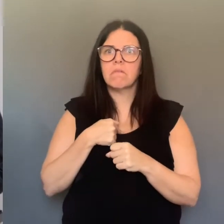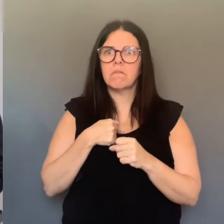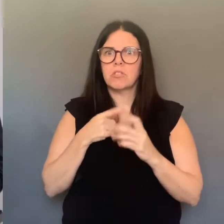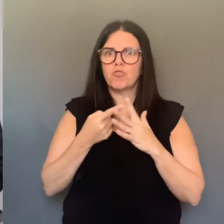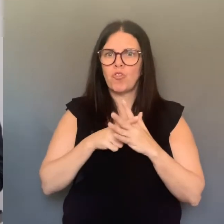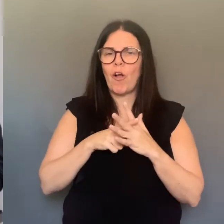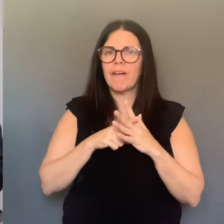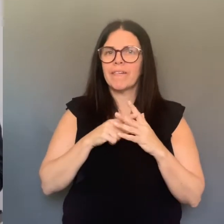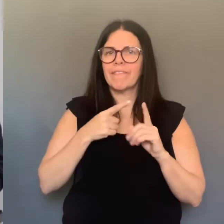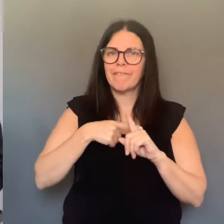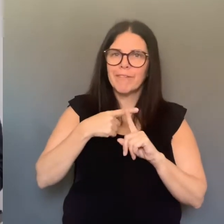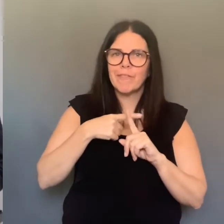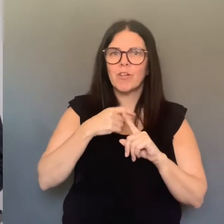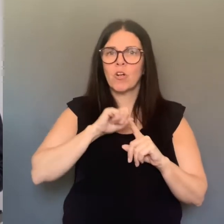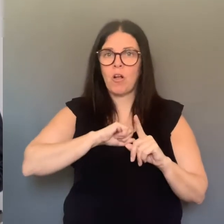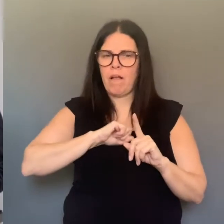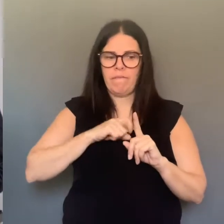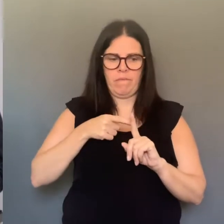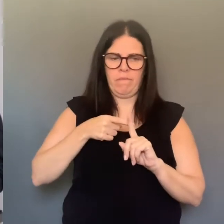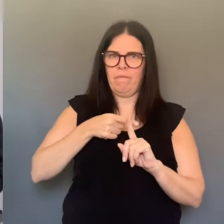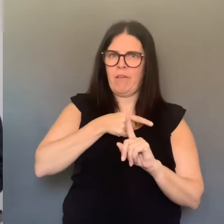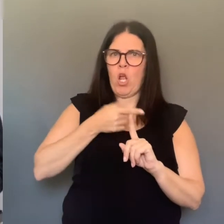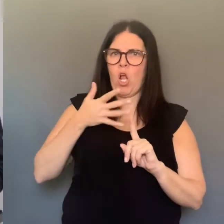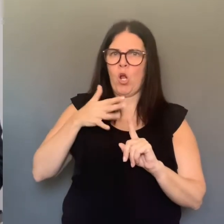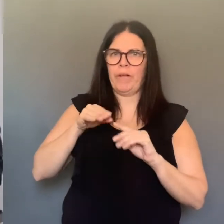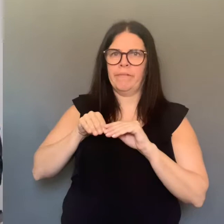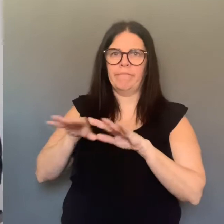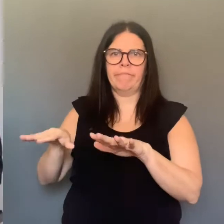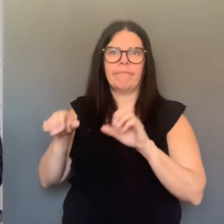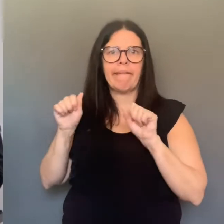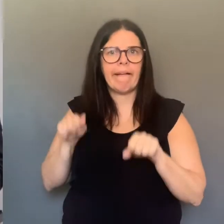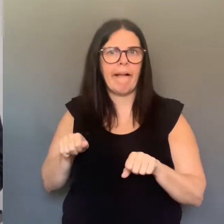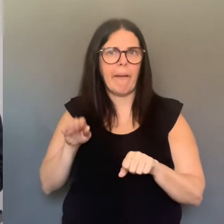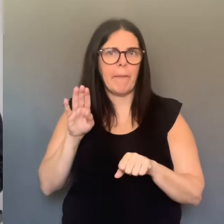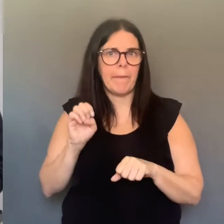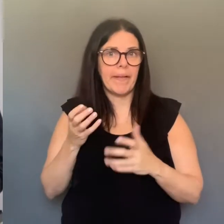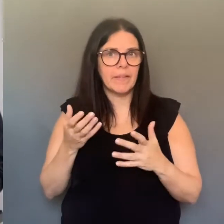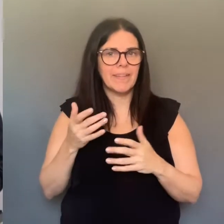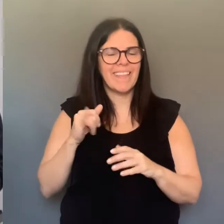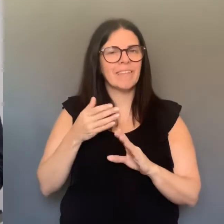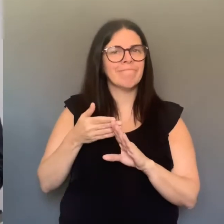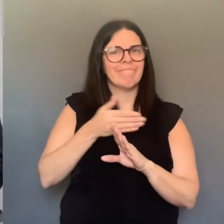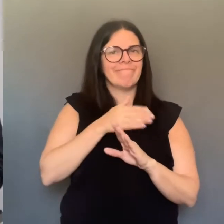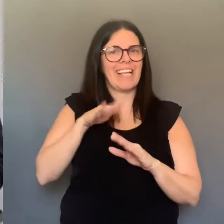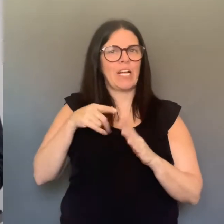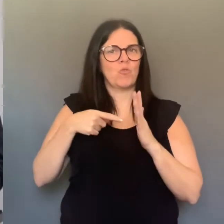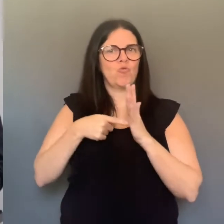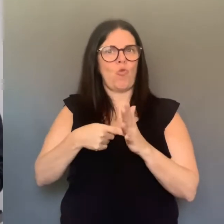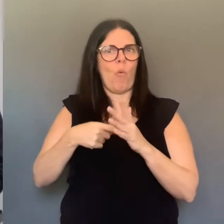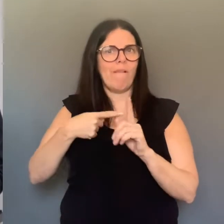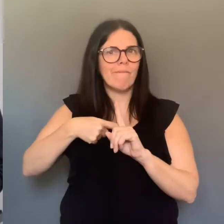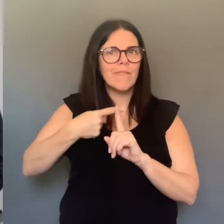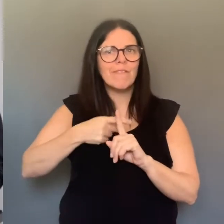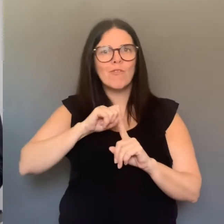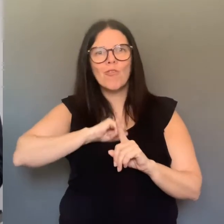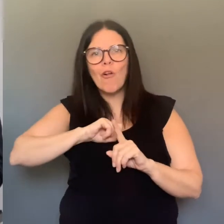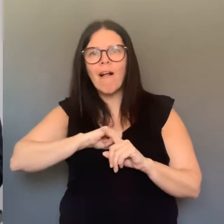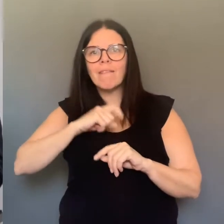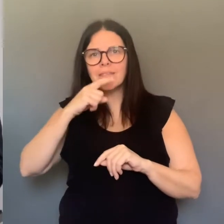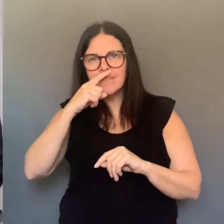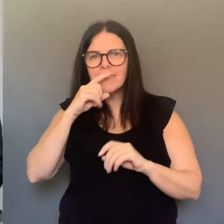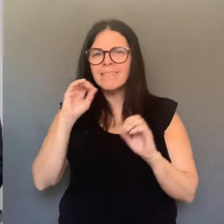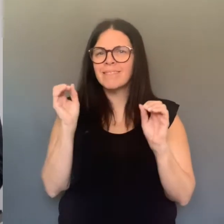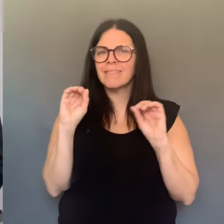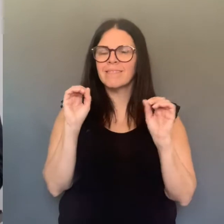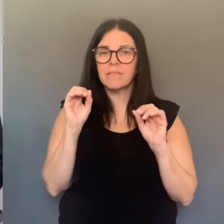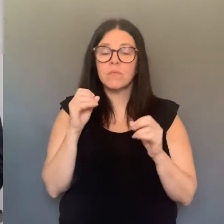you start to show symptom and you actually become positive, and there is this delay could potentially,